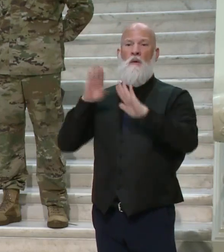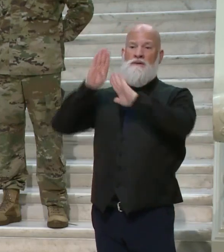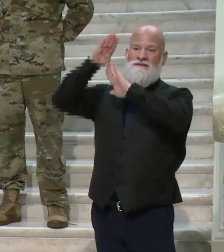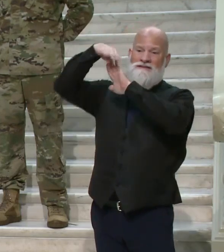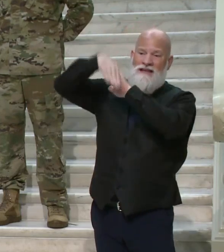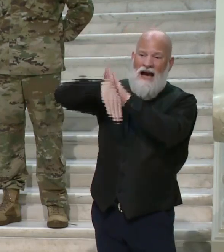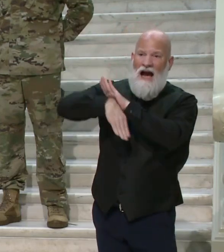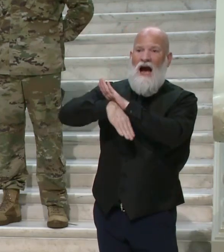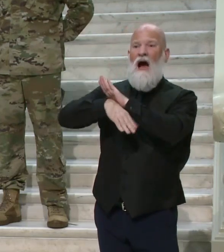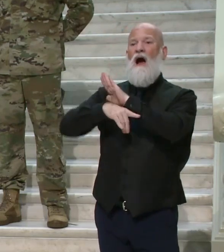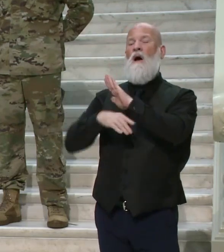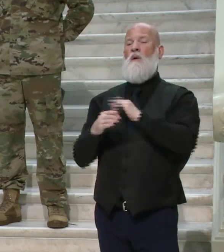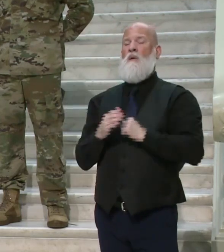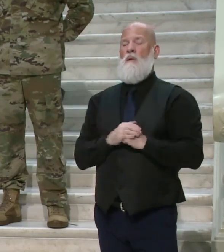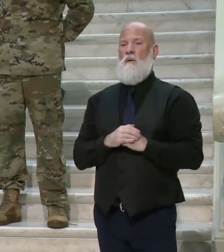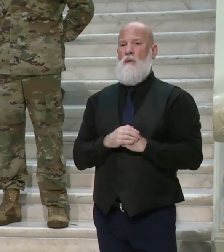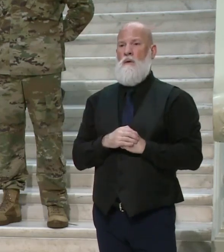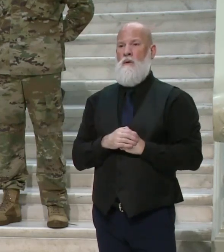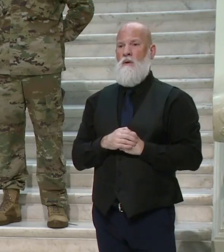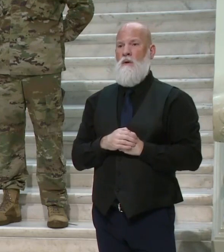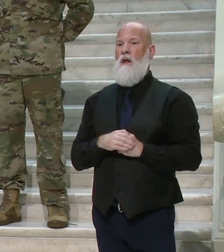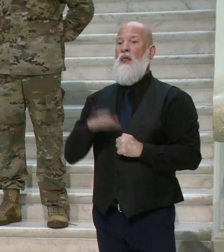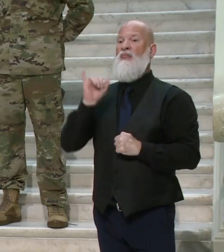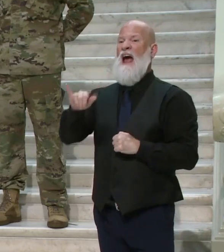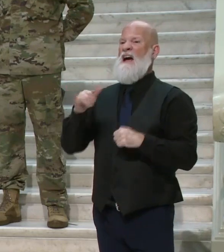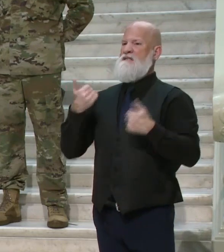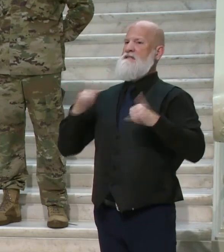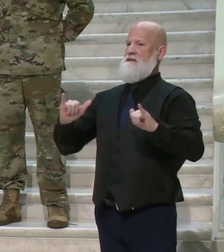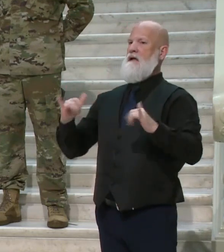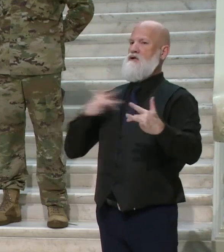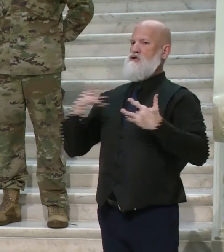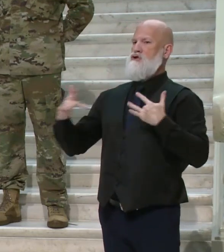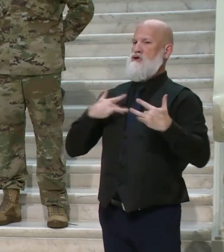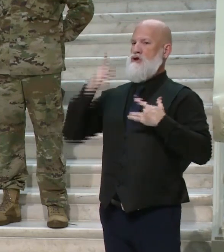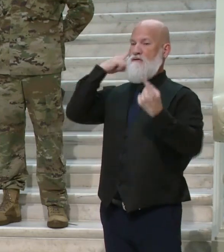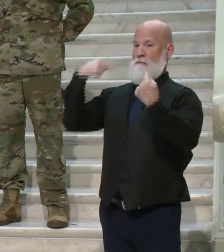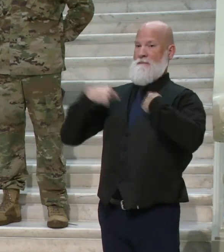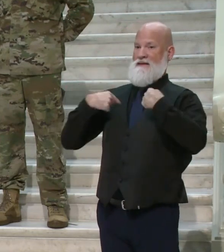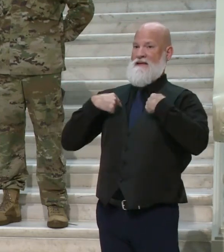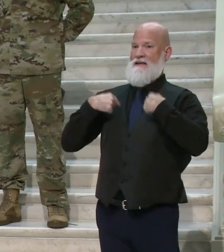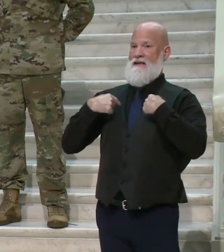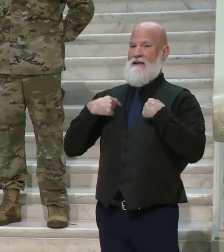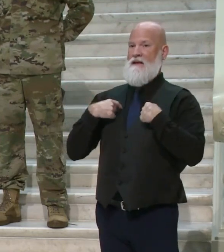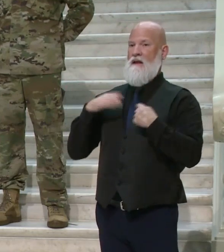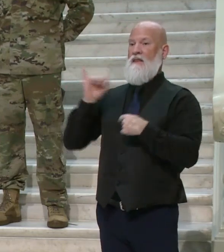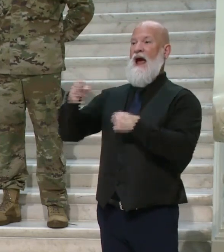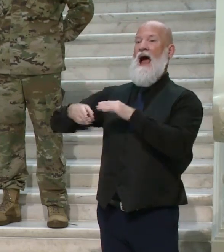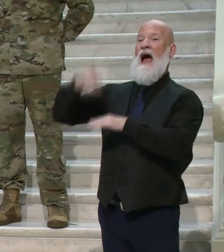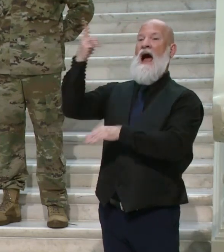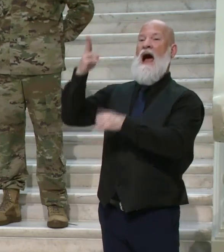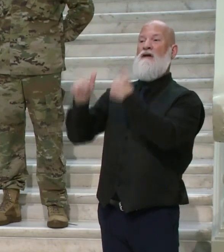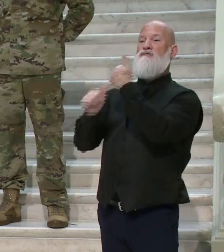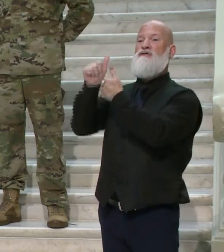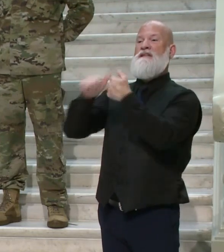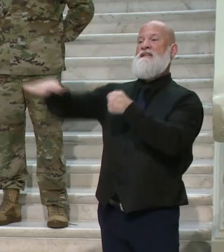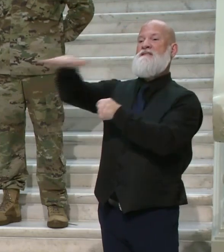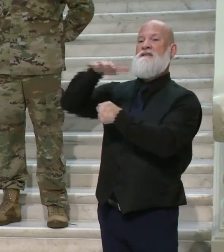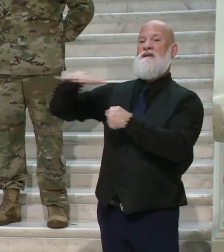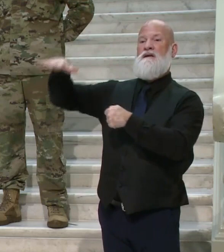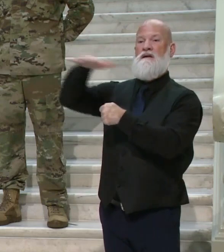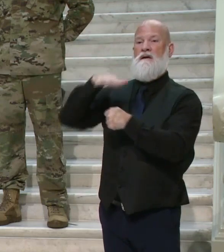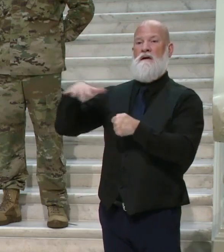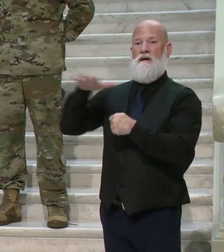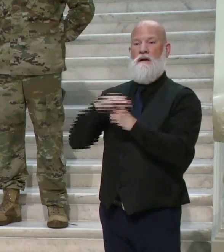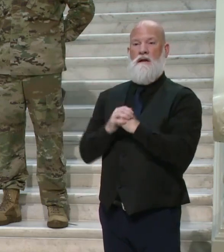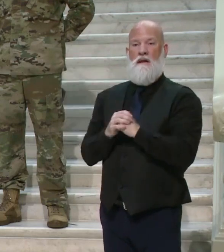it's negligible, that still is a population, as you know, that if it gets